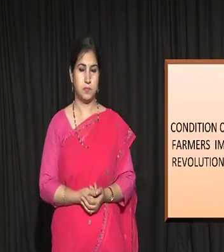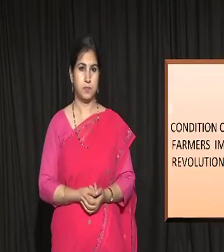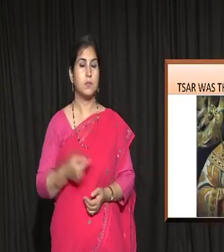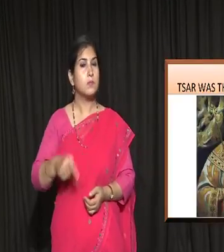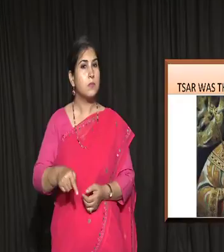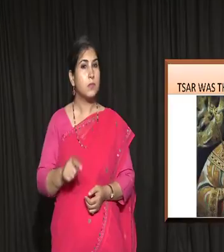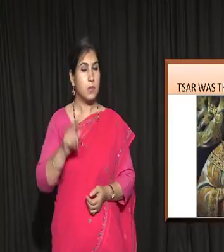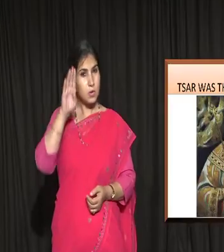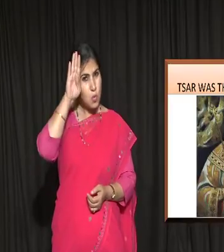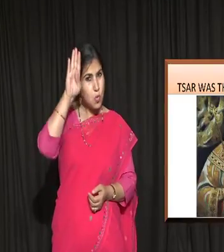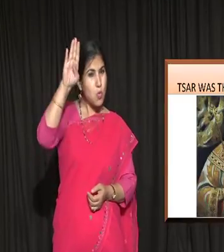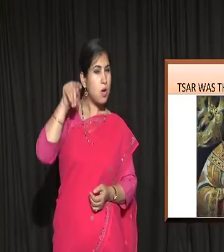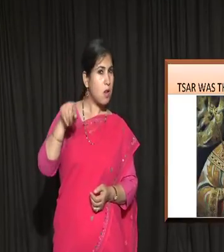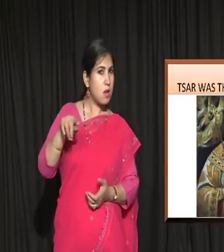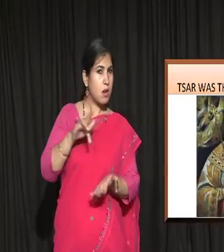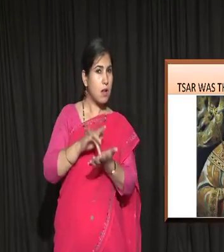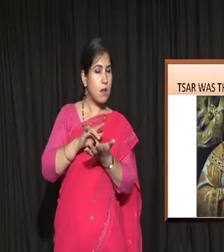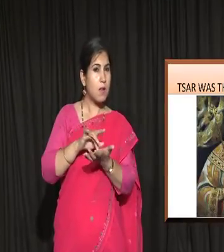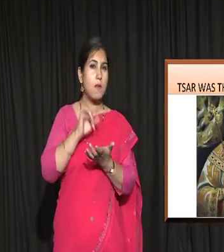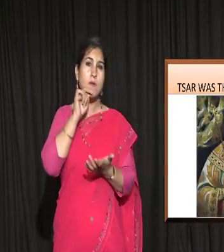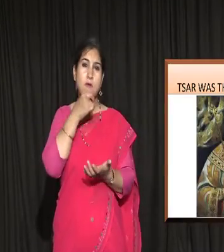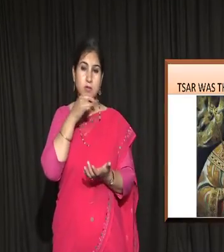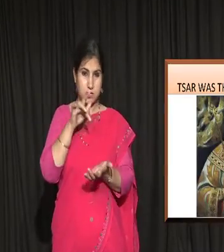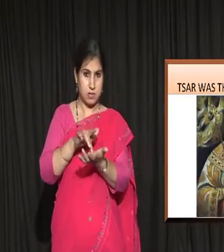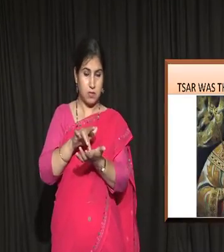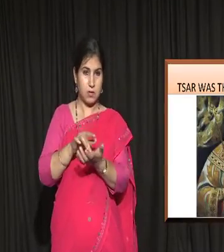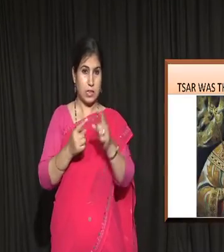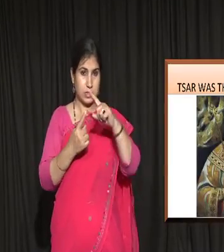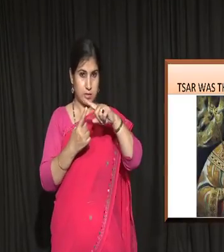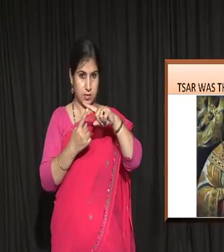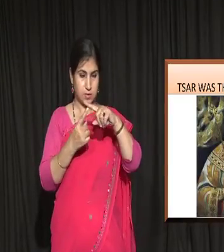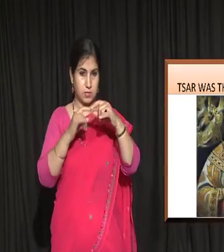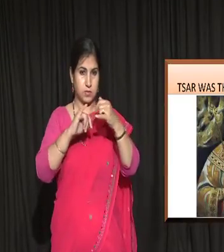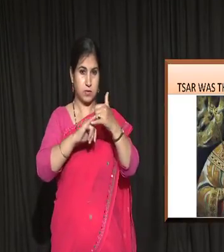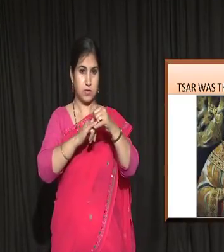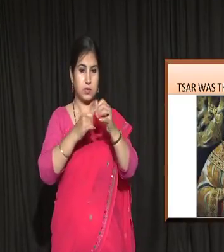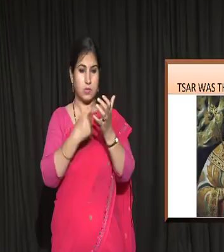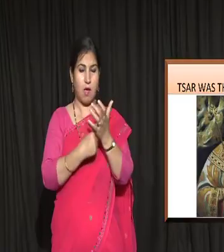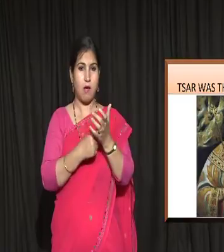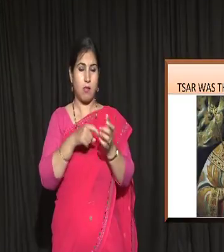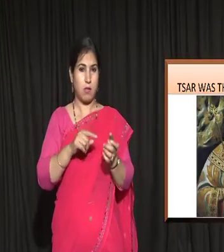The ruler of Russia, Tsar Nicholas II, was a dictator.